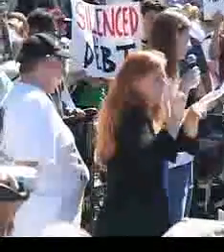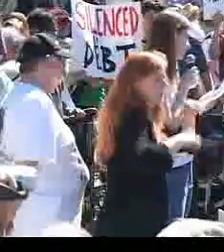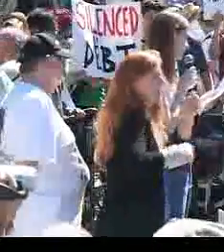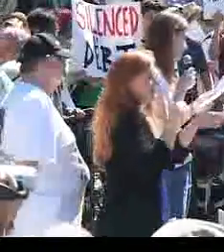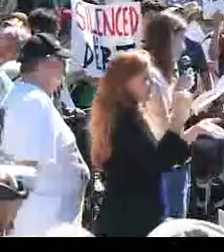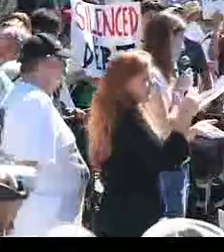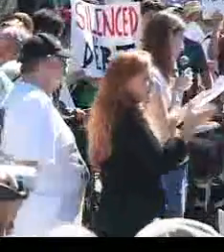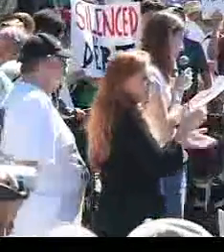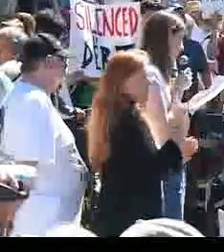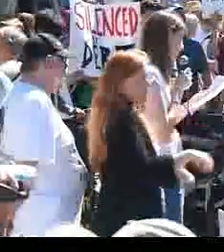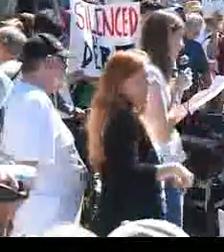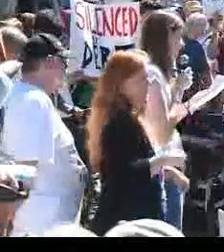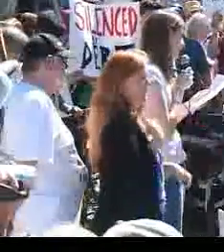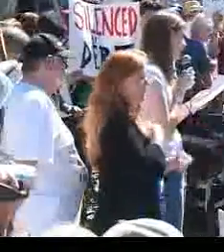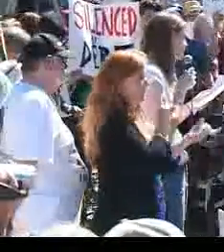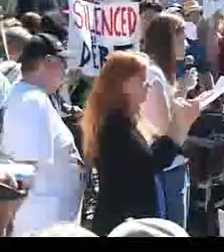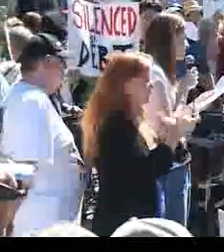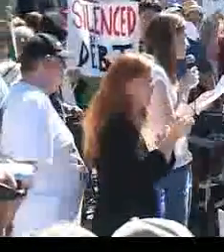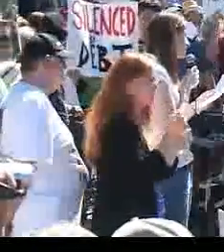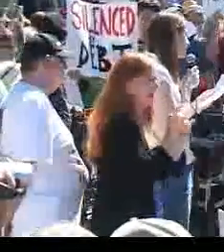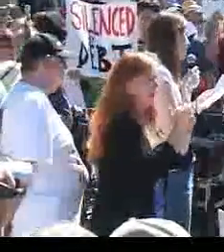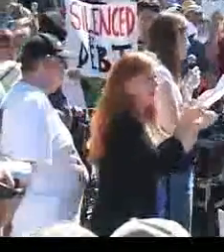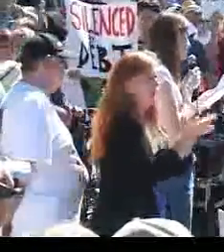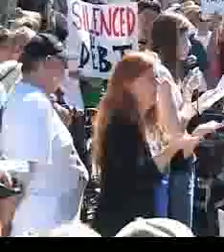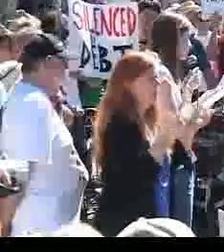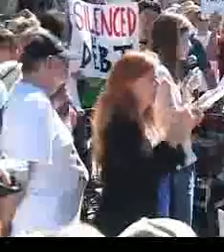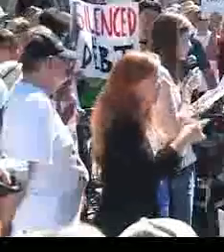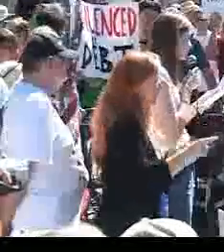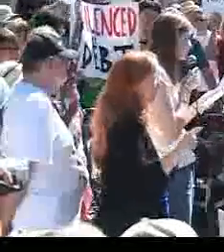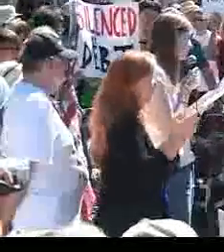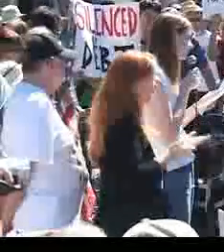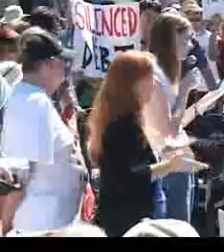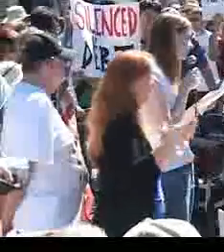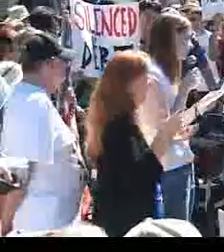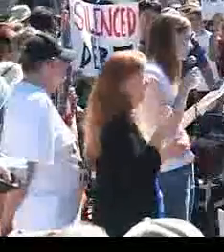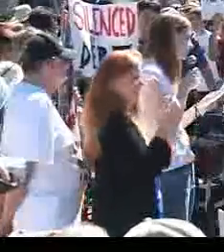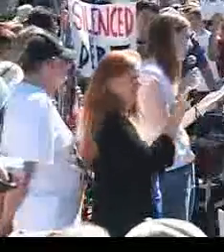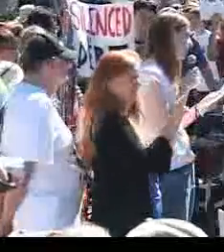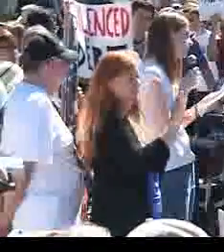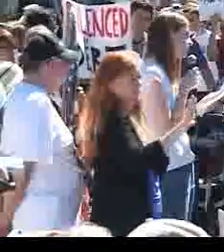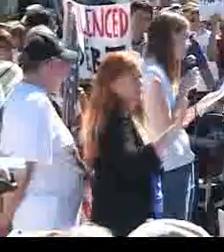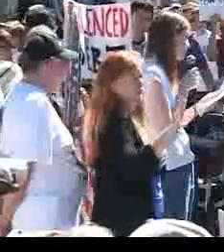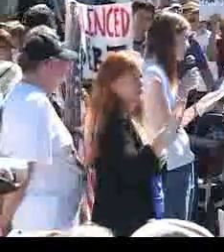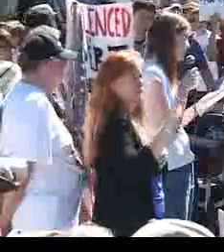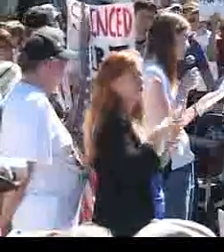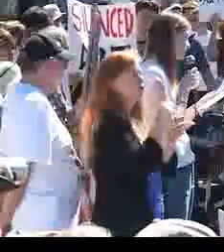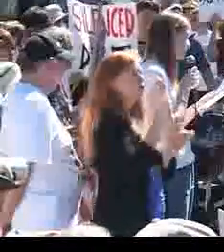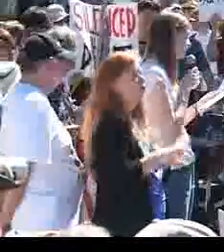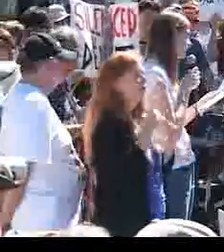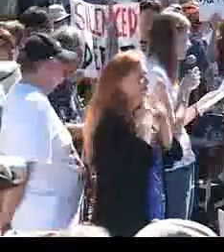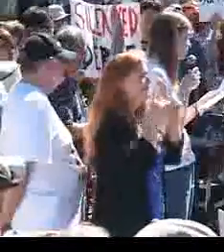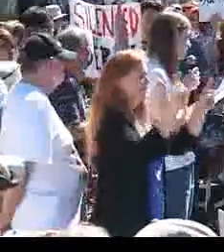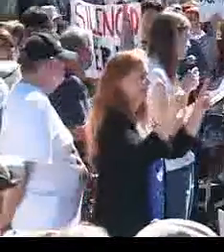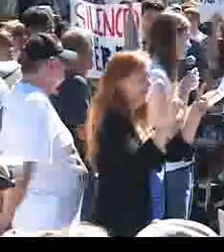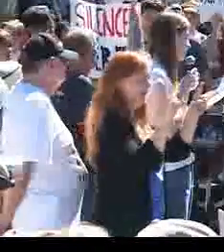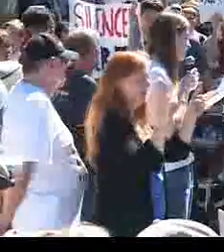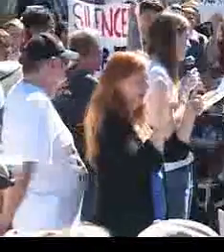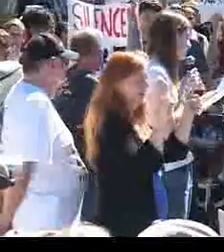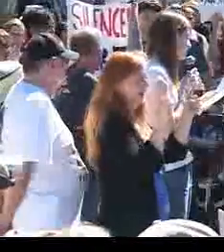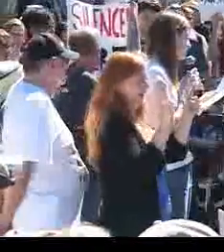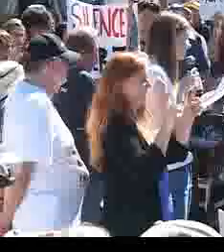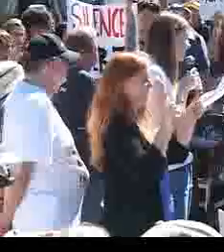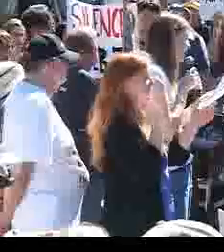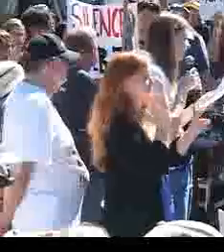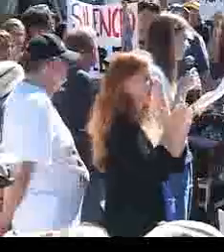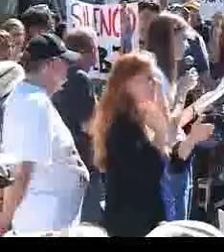work here. In 1965, students succeeded in getting rid of the ban on political advocacy on campus.